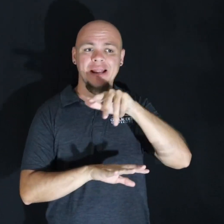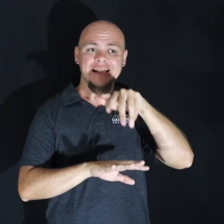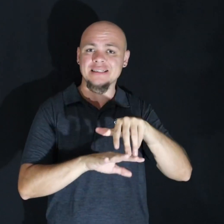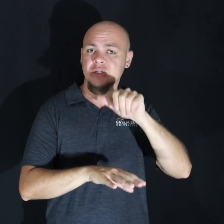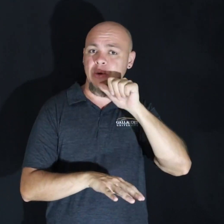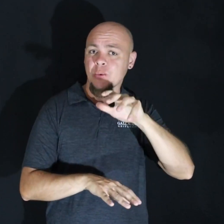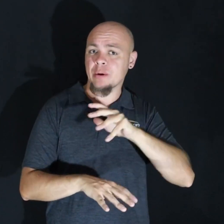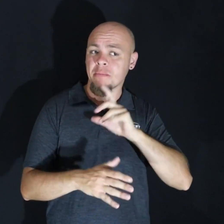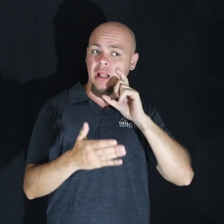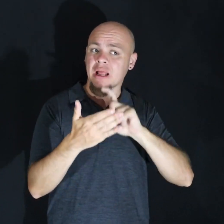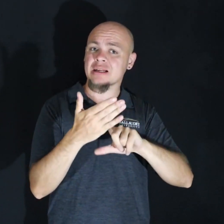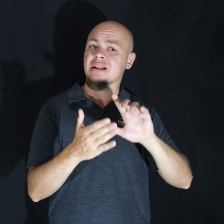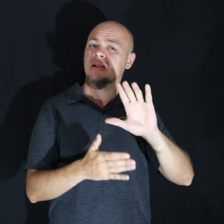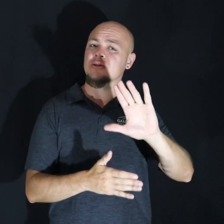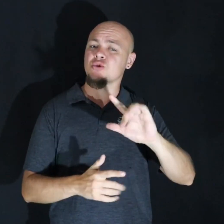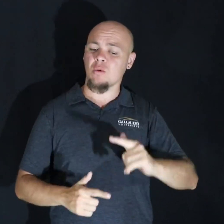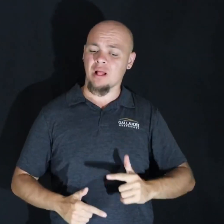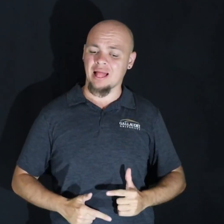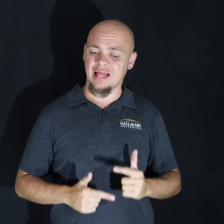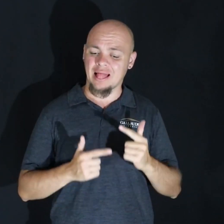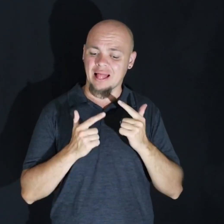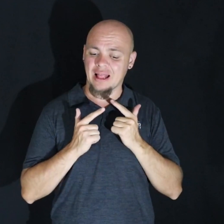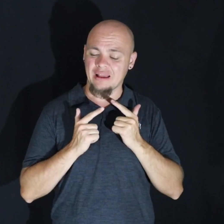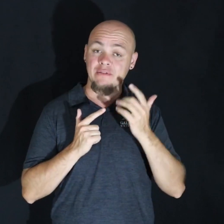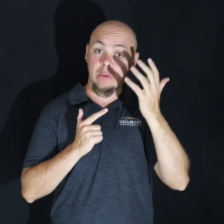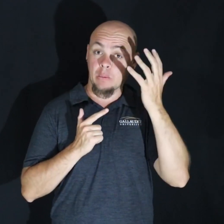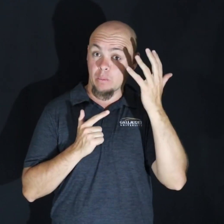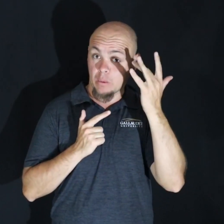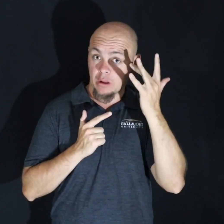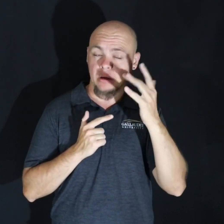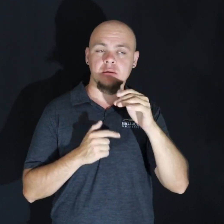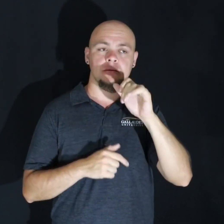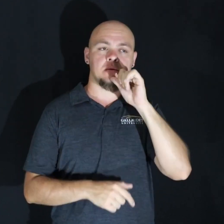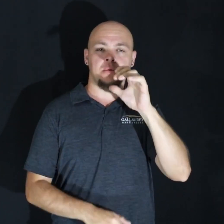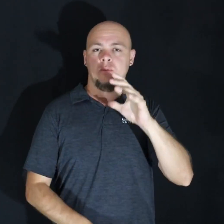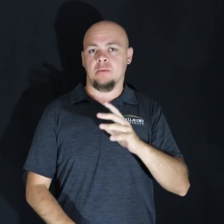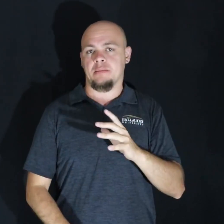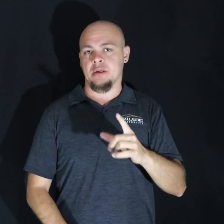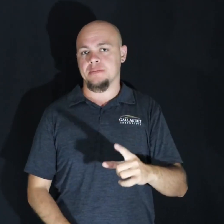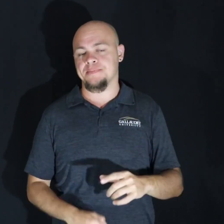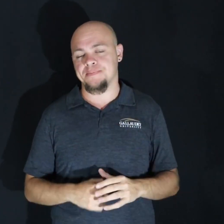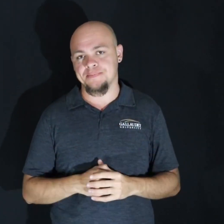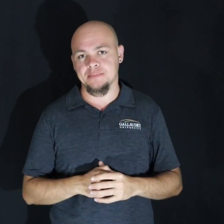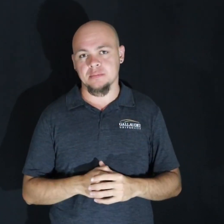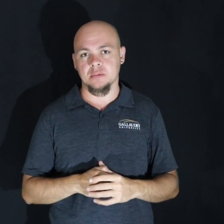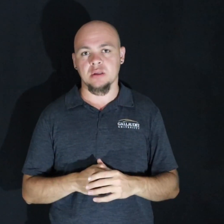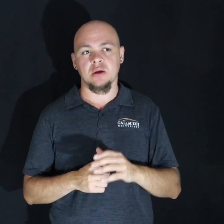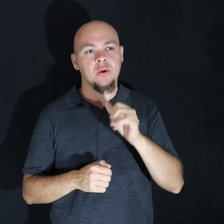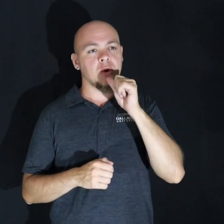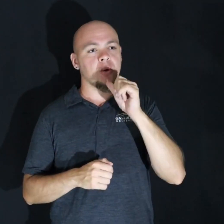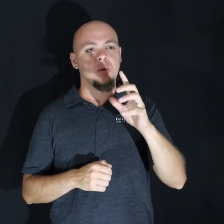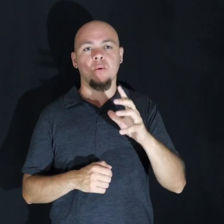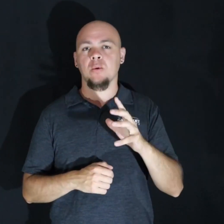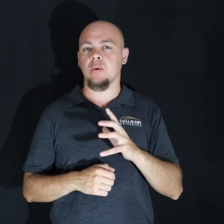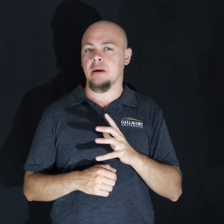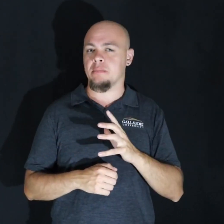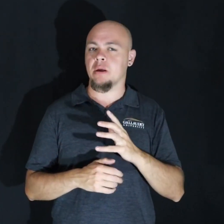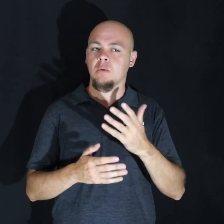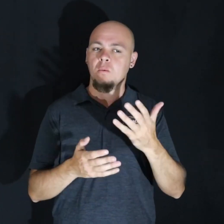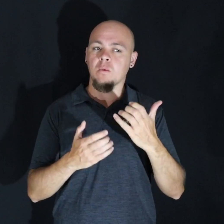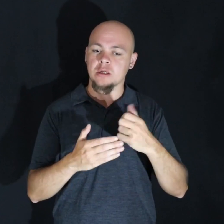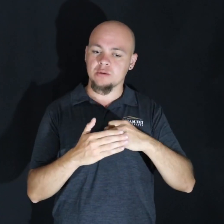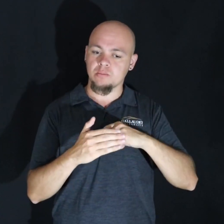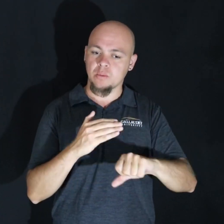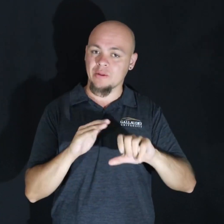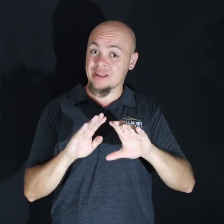To acknowledge your existence is because of women. This is for the women who want to have kids,